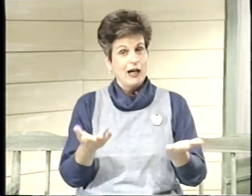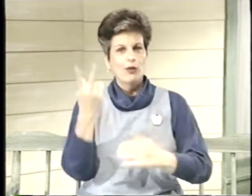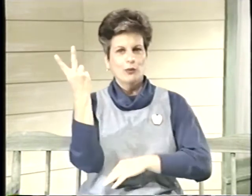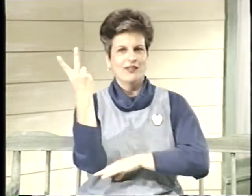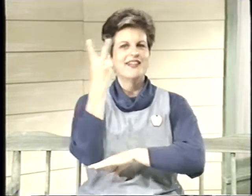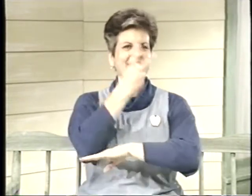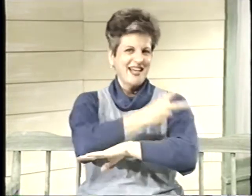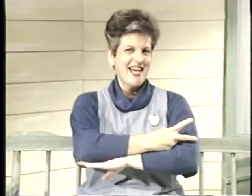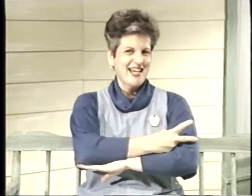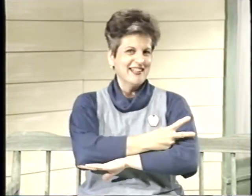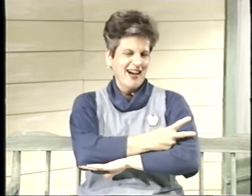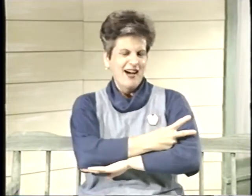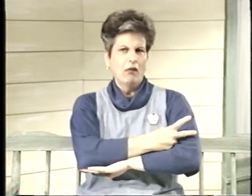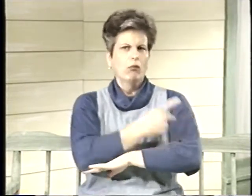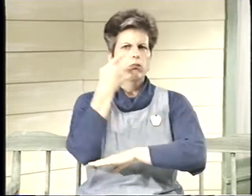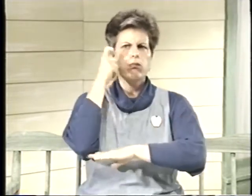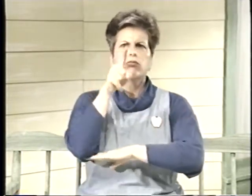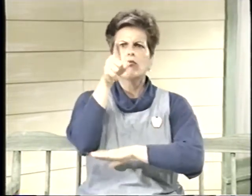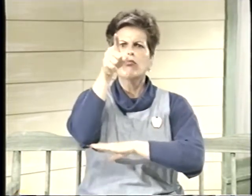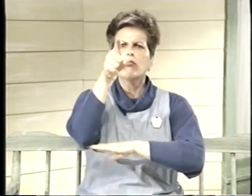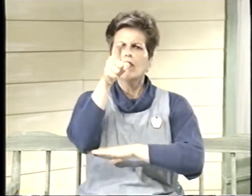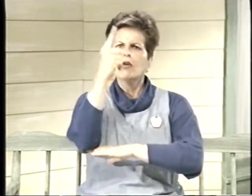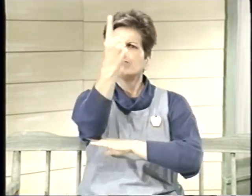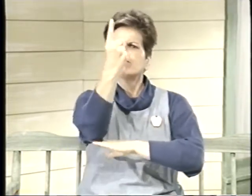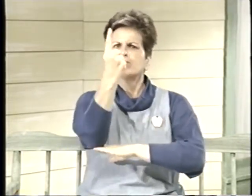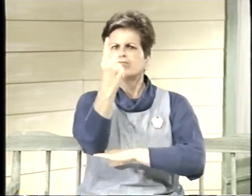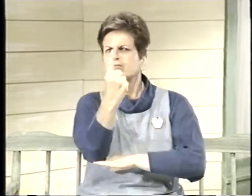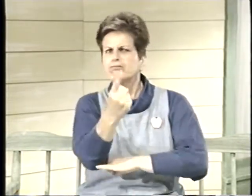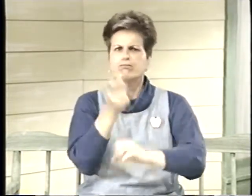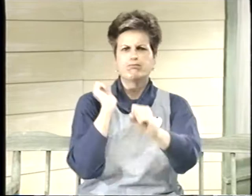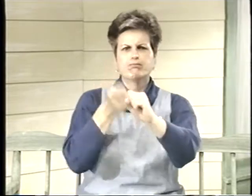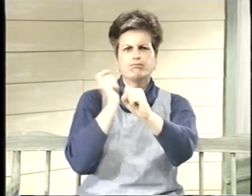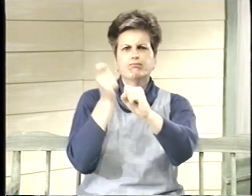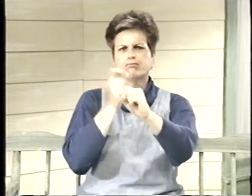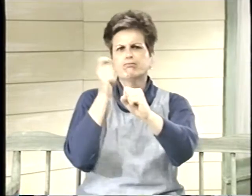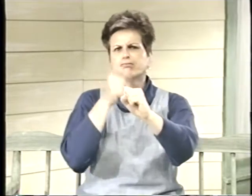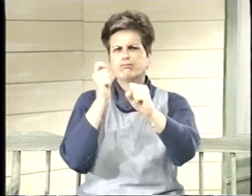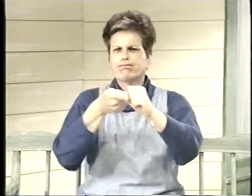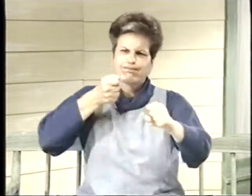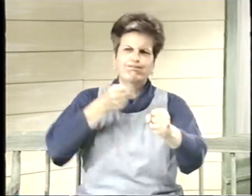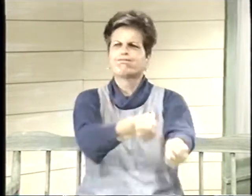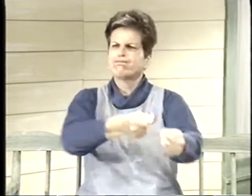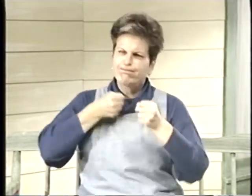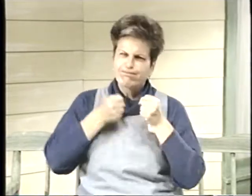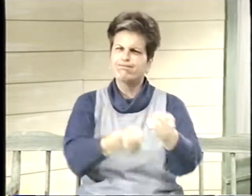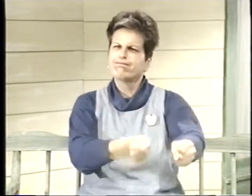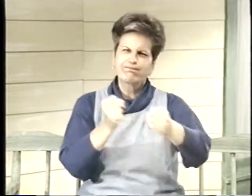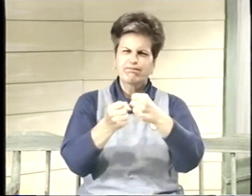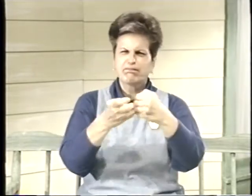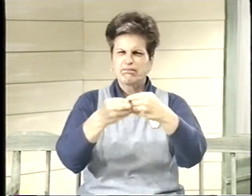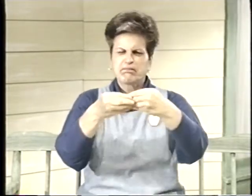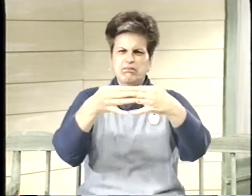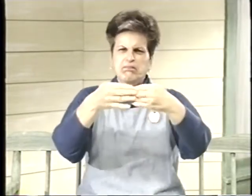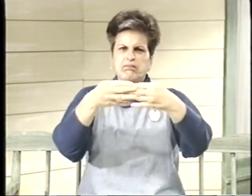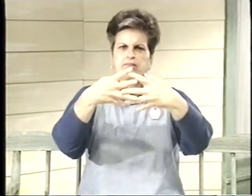I had been here 2 days when I noticed my neighbor was hammering, sawing, and